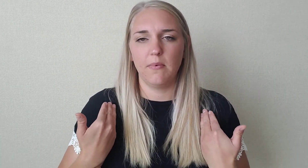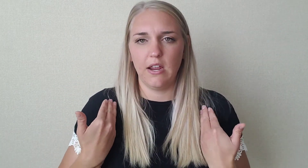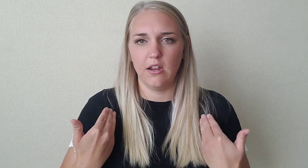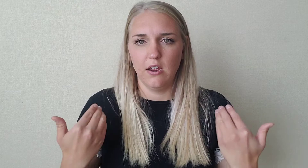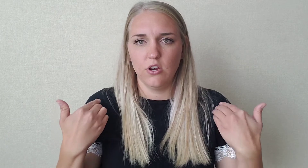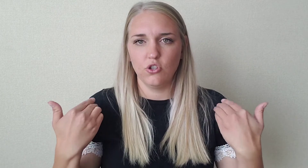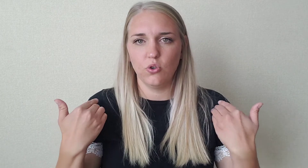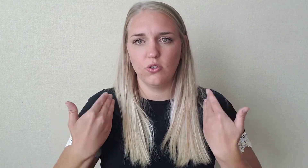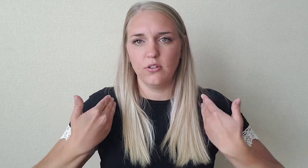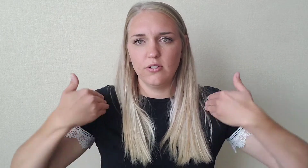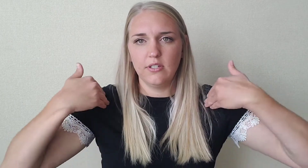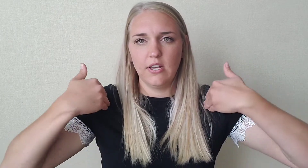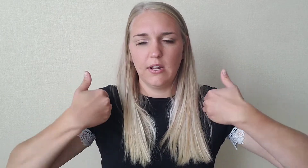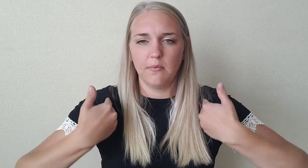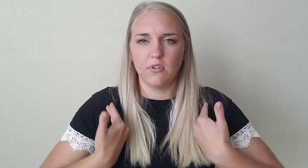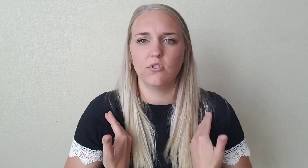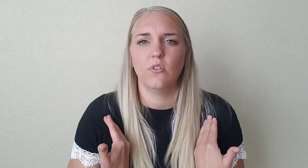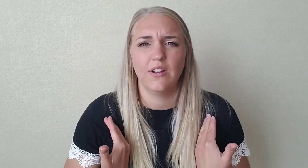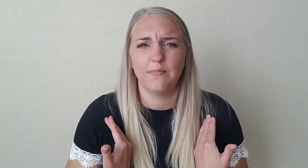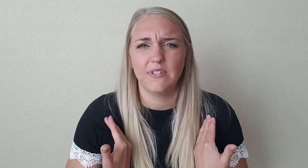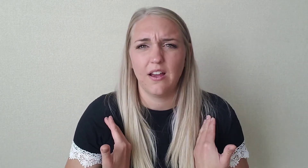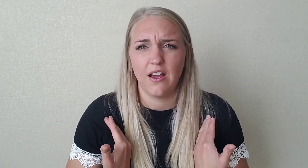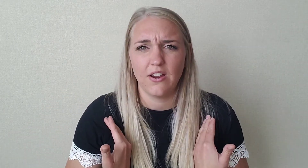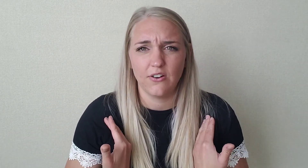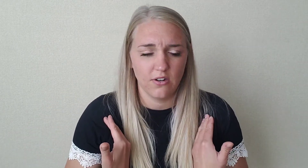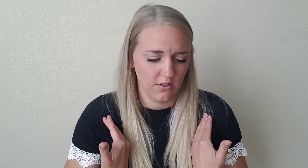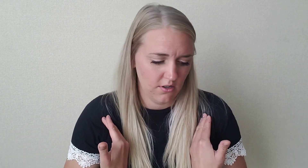my shoulders, and I'm gonna show that I'm tired.